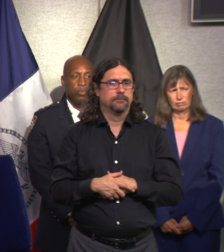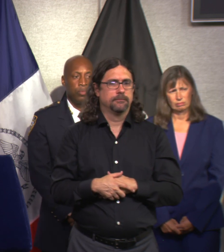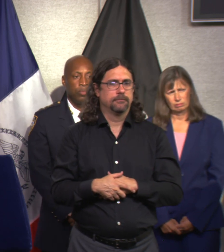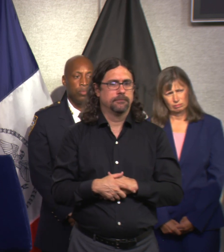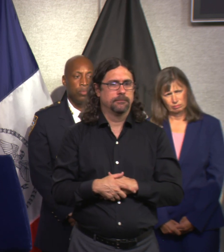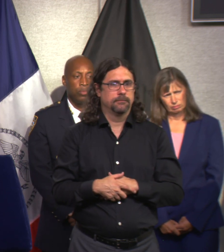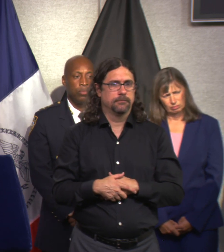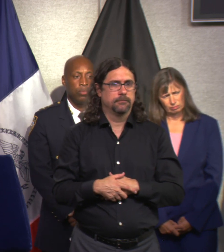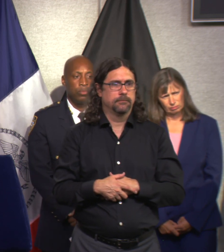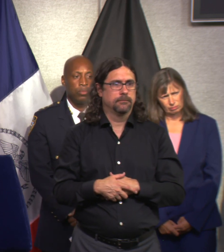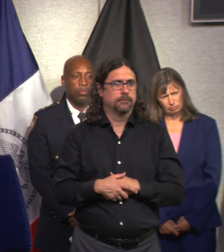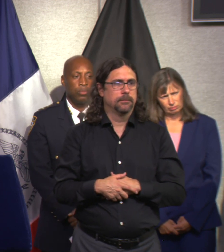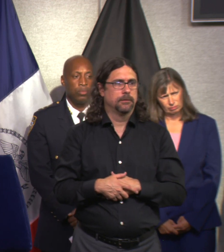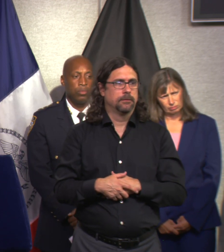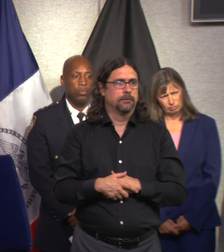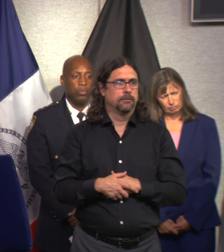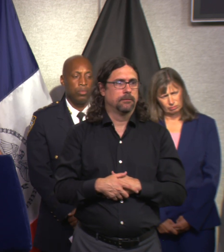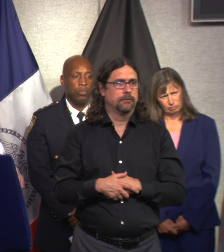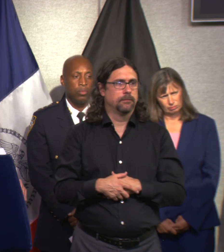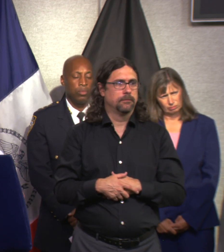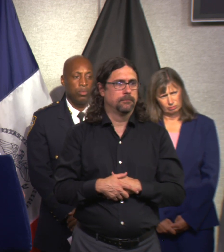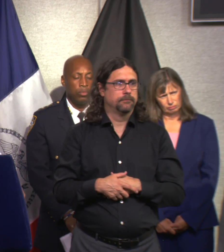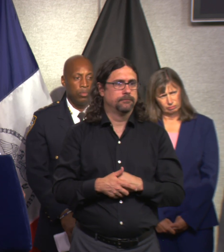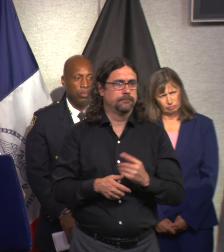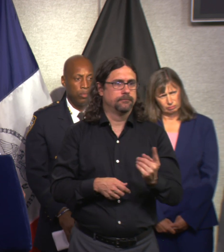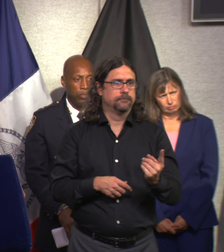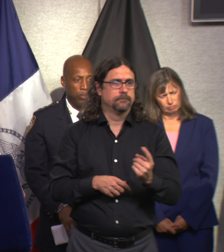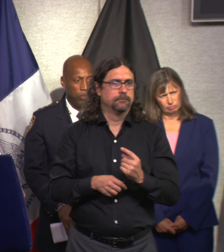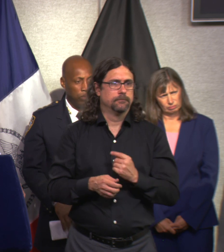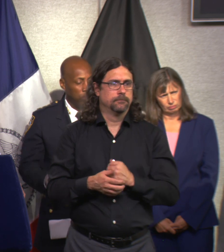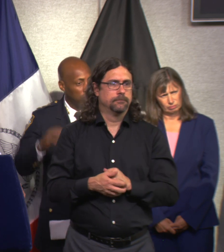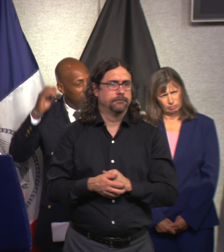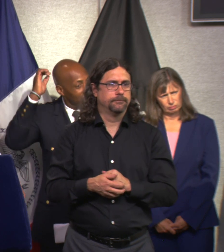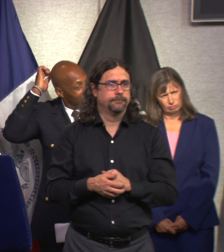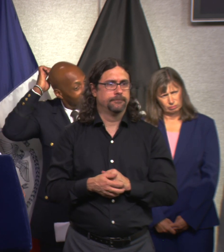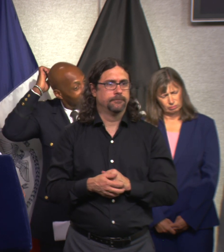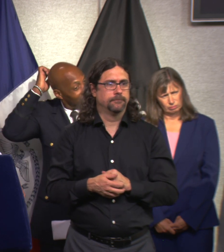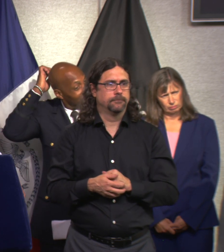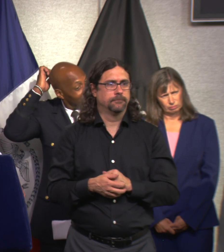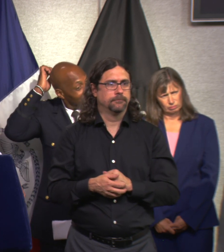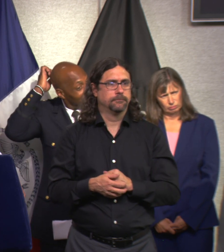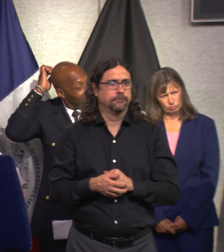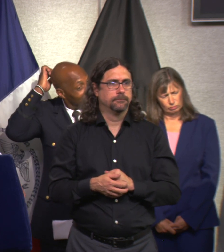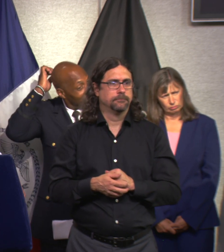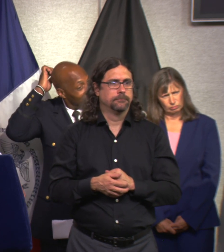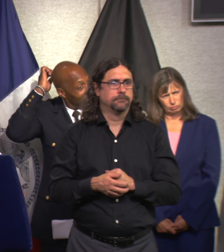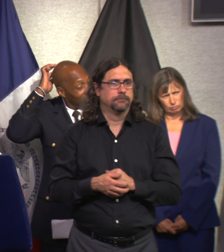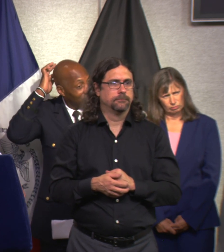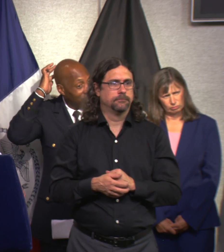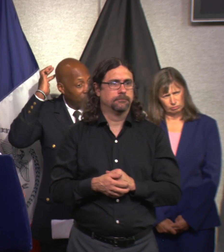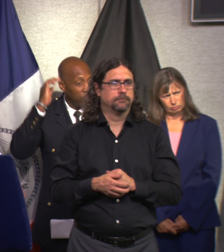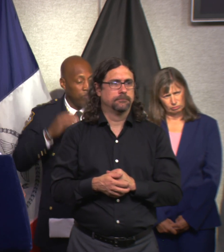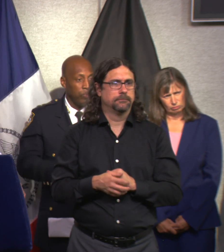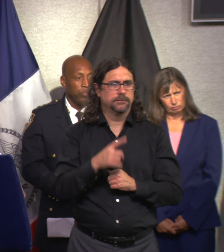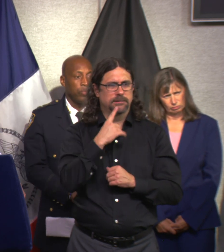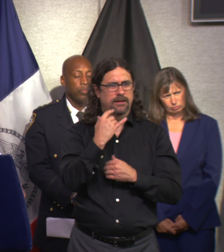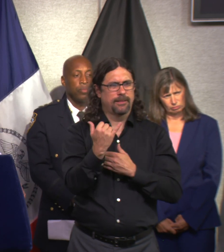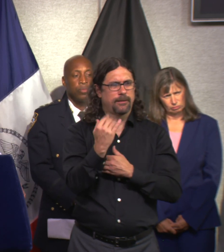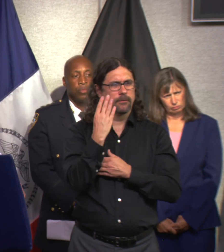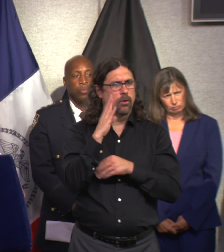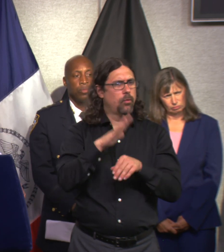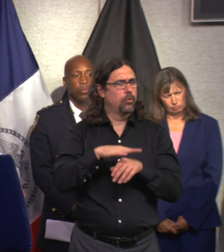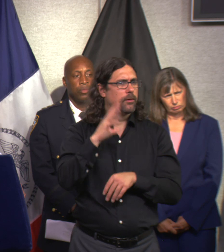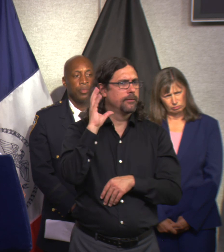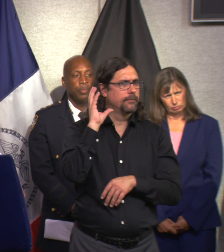Gloria. I know you spoke to the question this morning on the radio about why you can't legally fire Officer